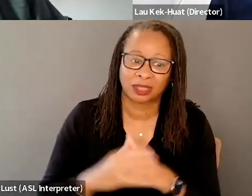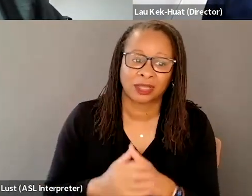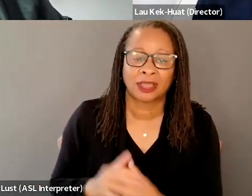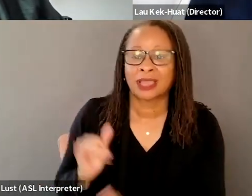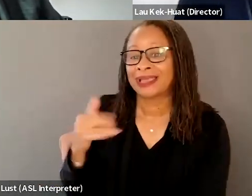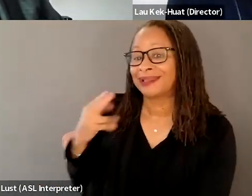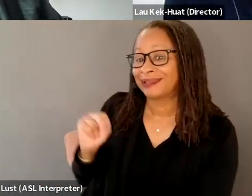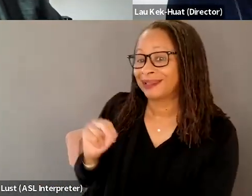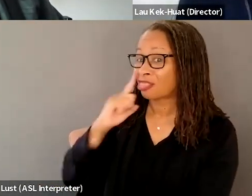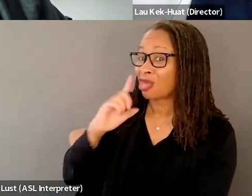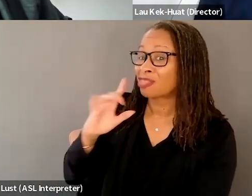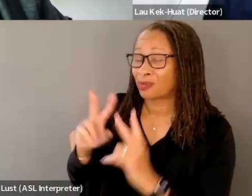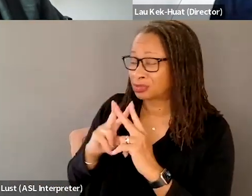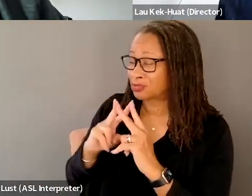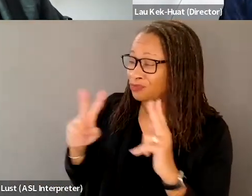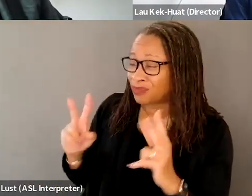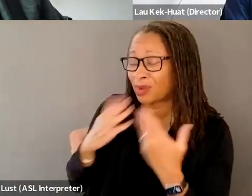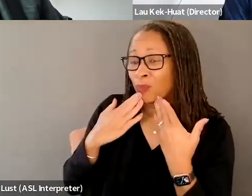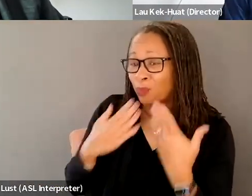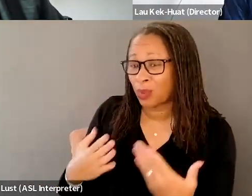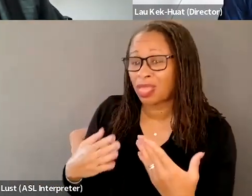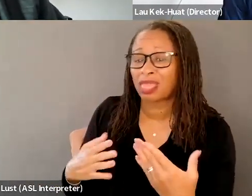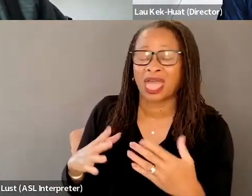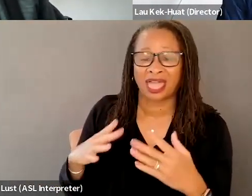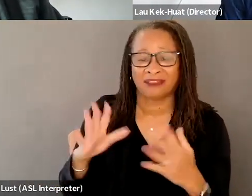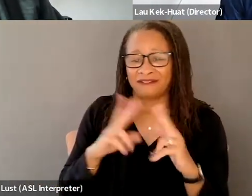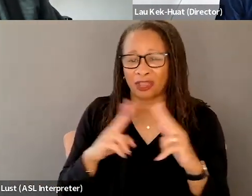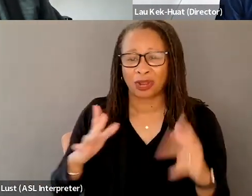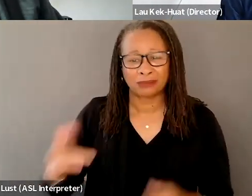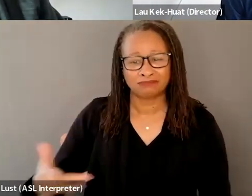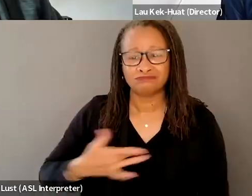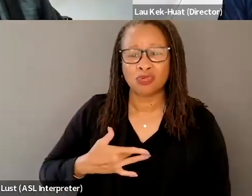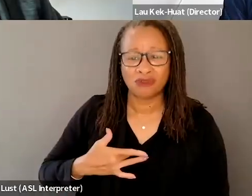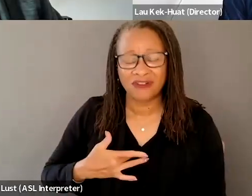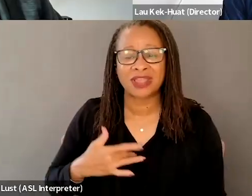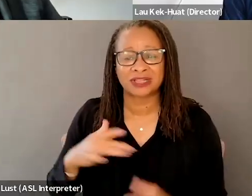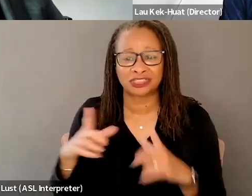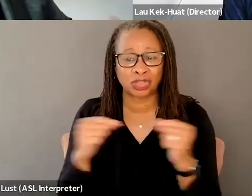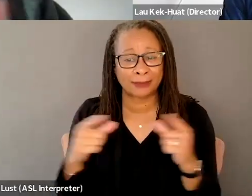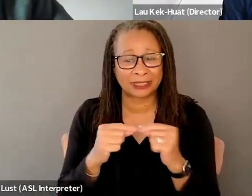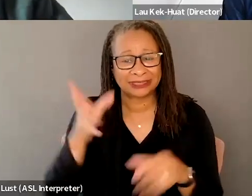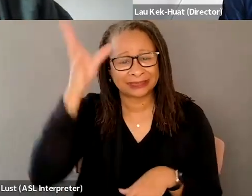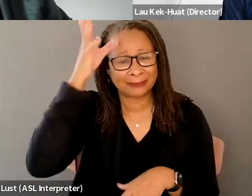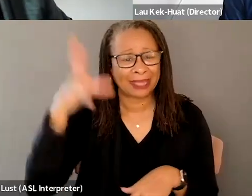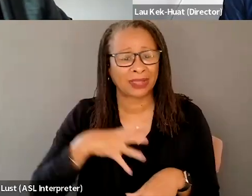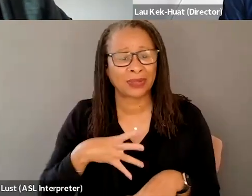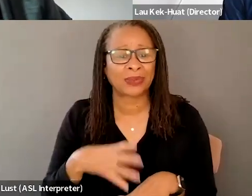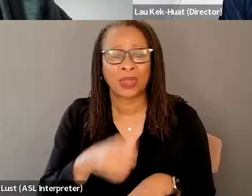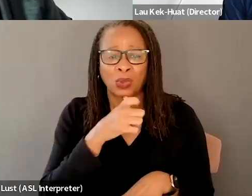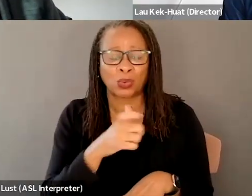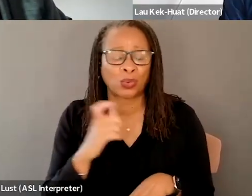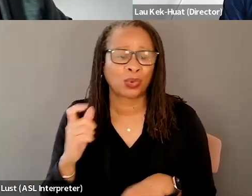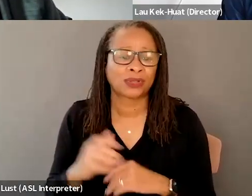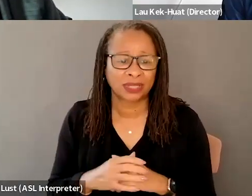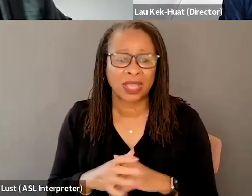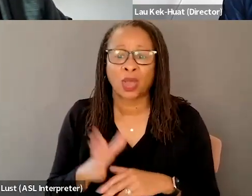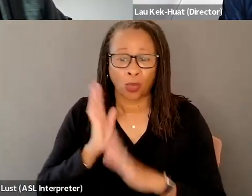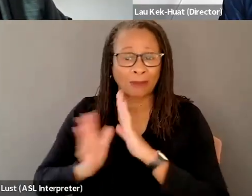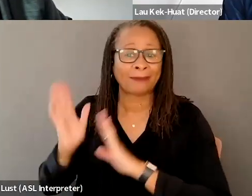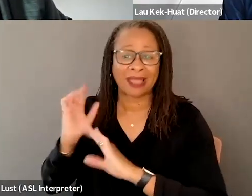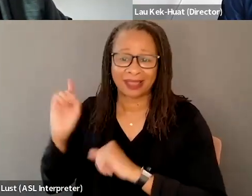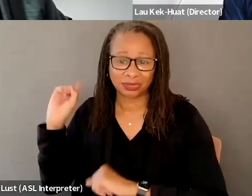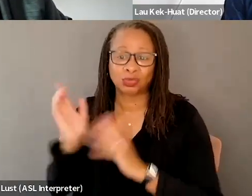worked particularly well with that rather moving Japanese guy who went back